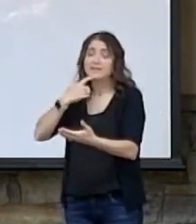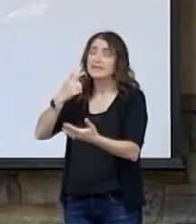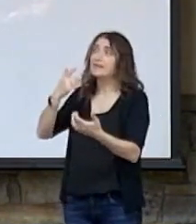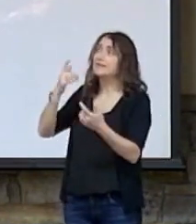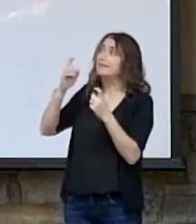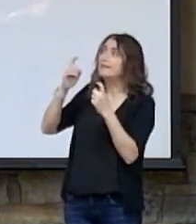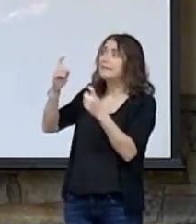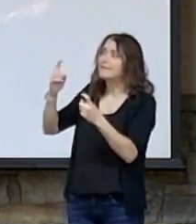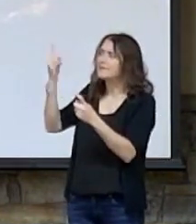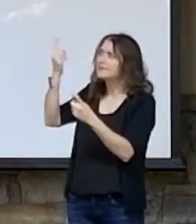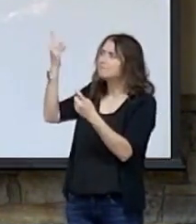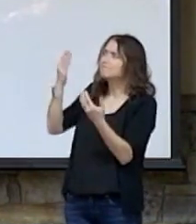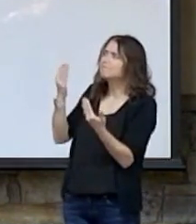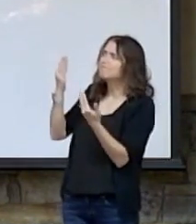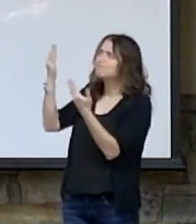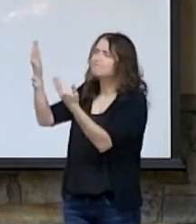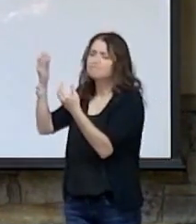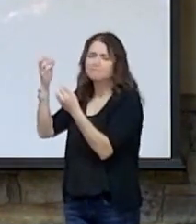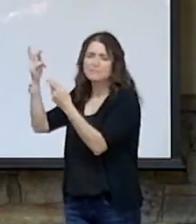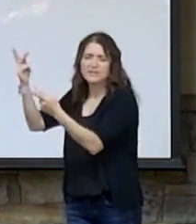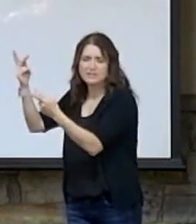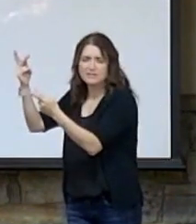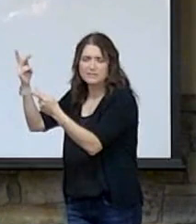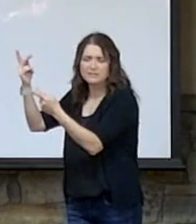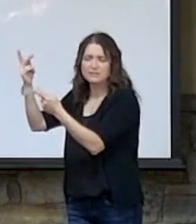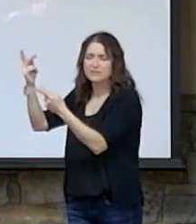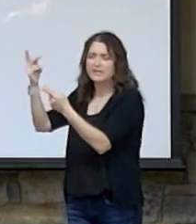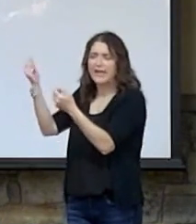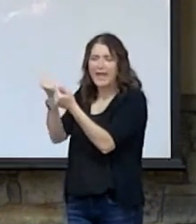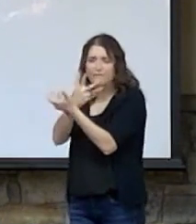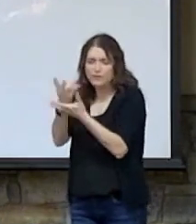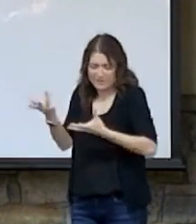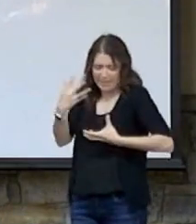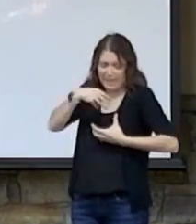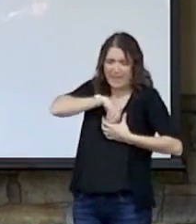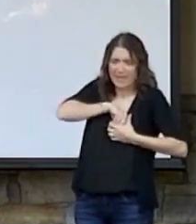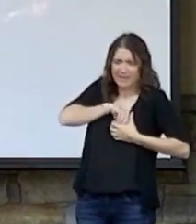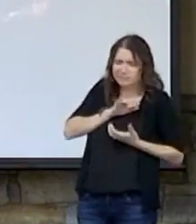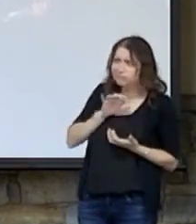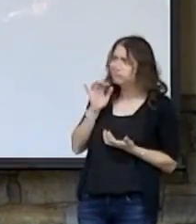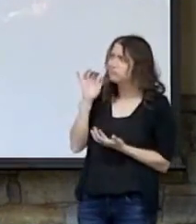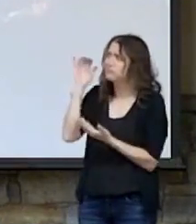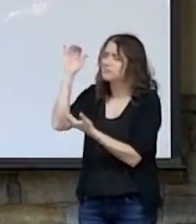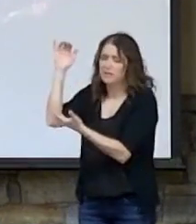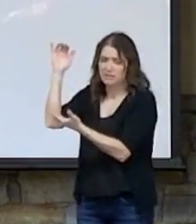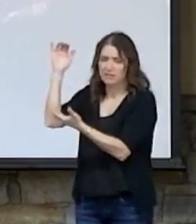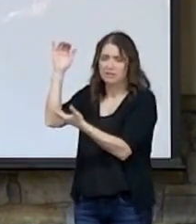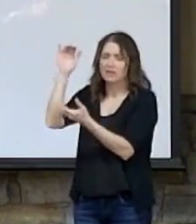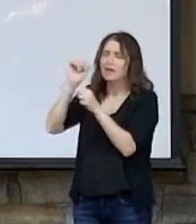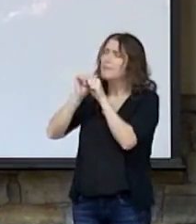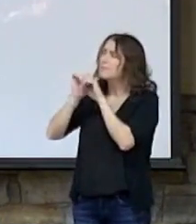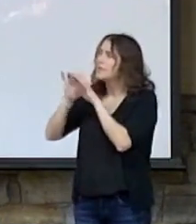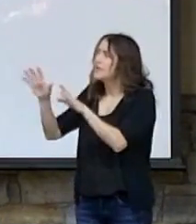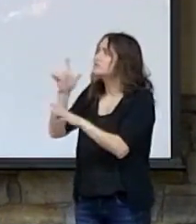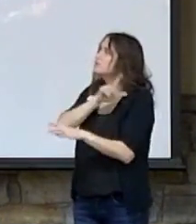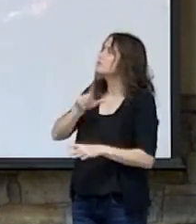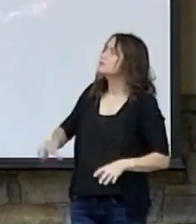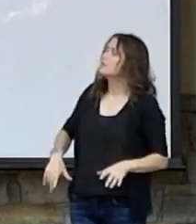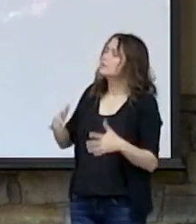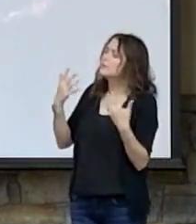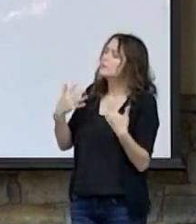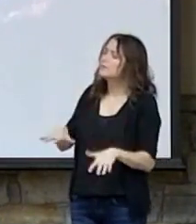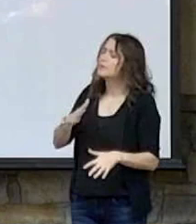to God. Give everything within you. Bless the Lord, O my soul, all that is within